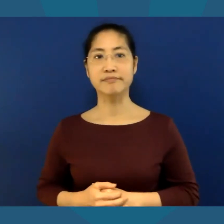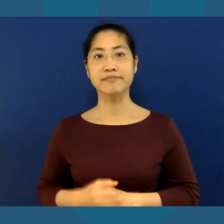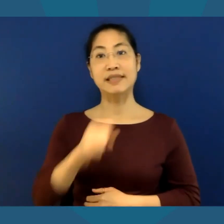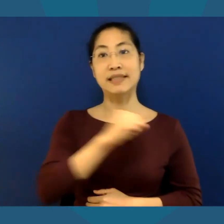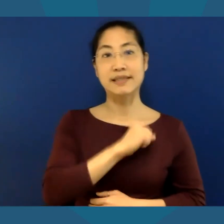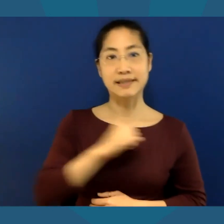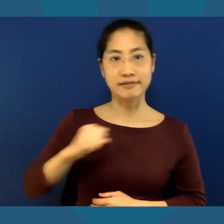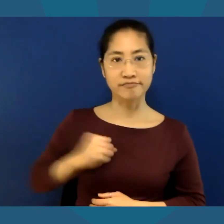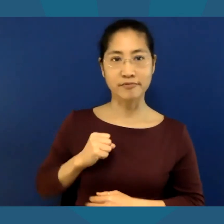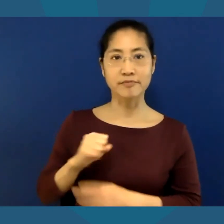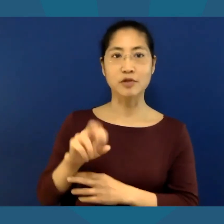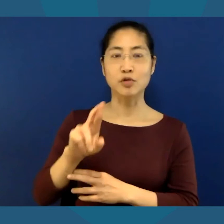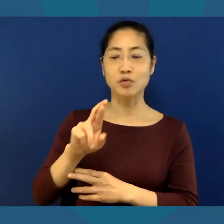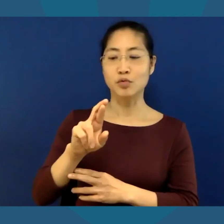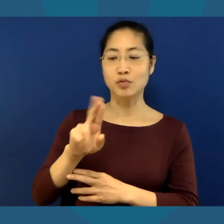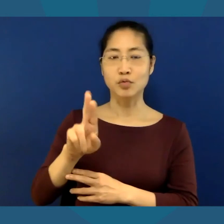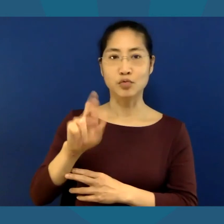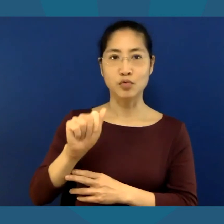Senate Rural Liaison.